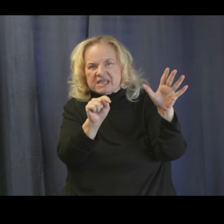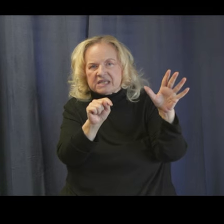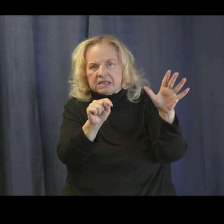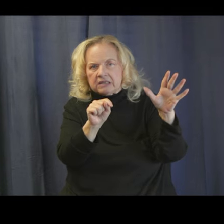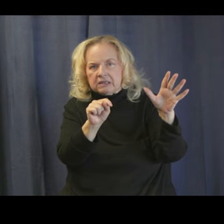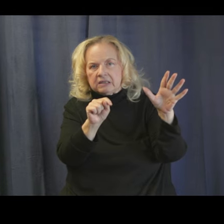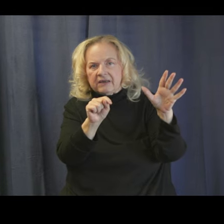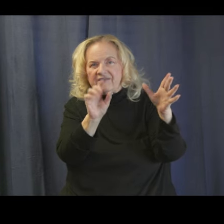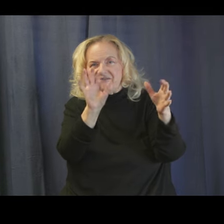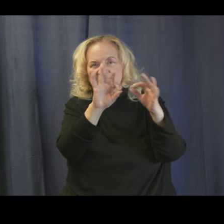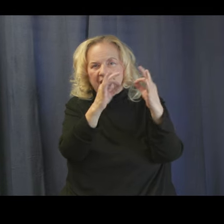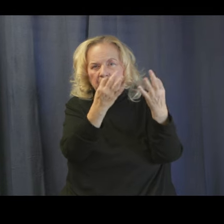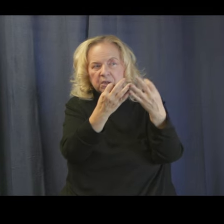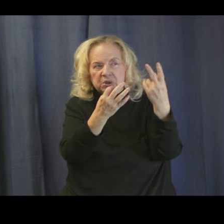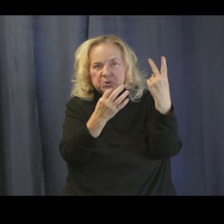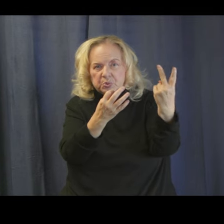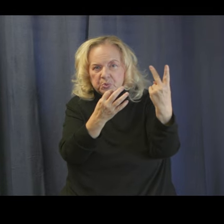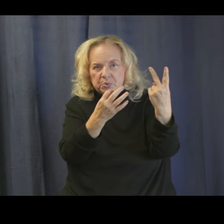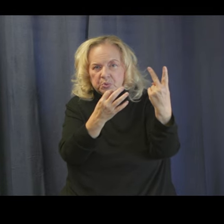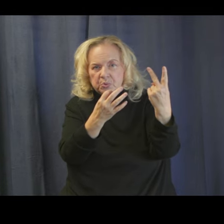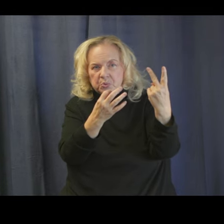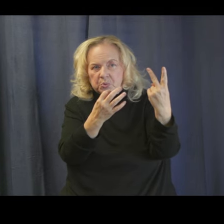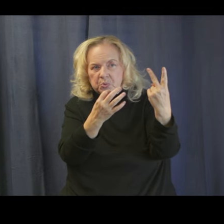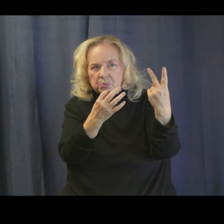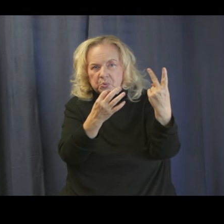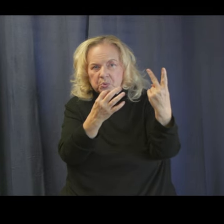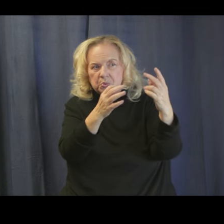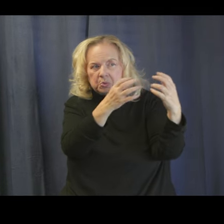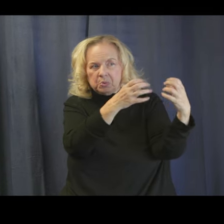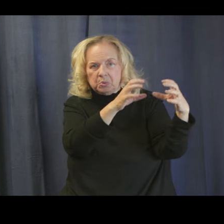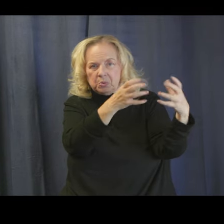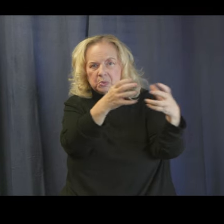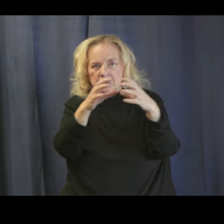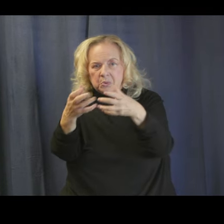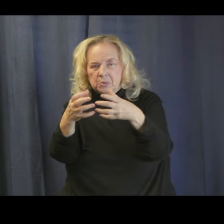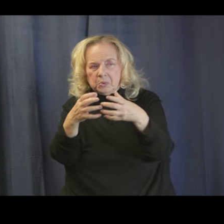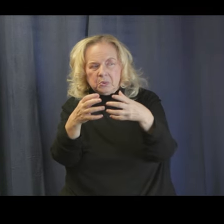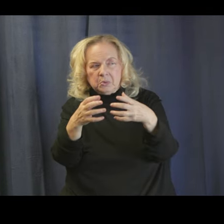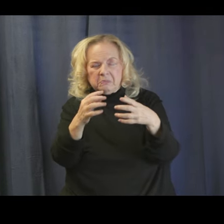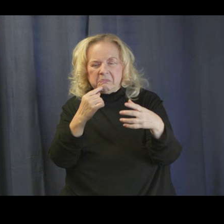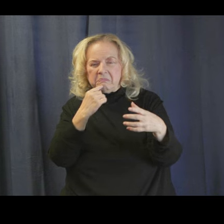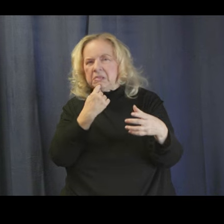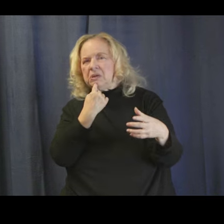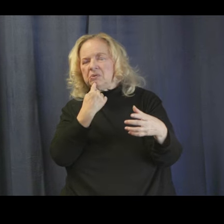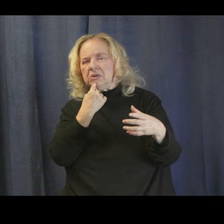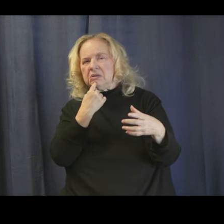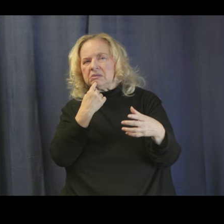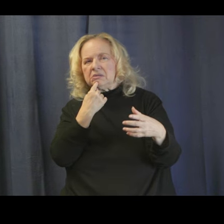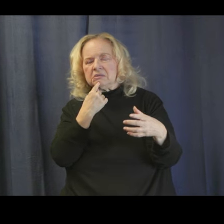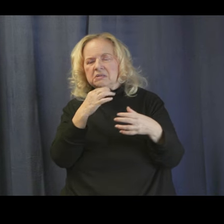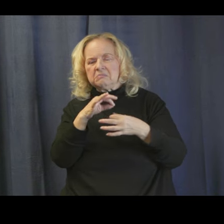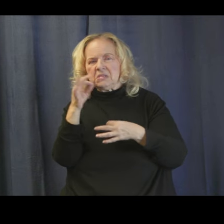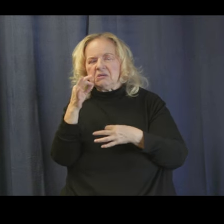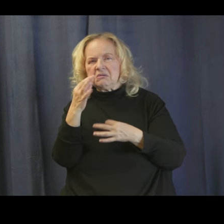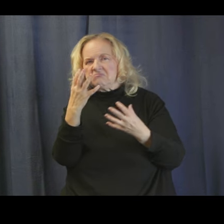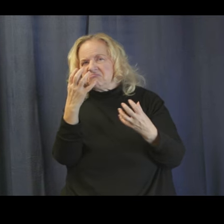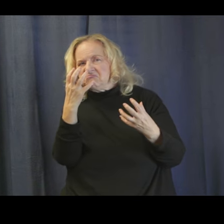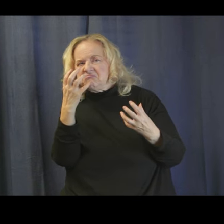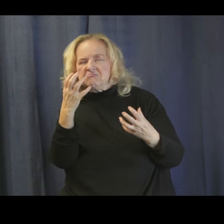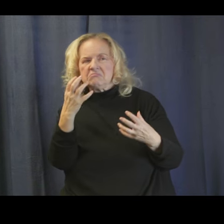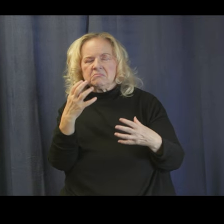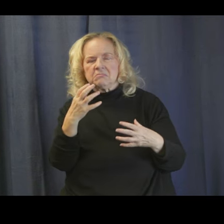into terrorist families, two different ones. And it says they were a bitterness of spirit